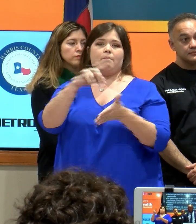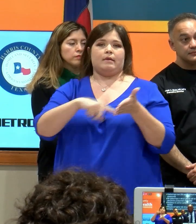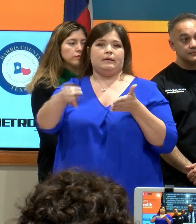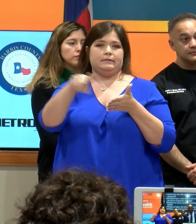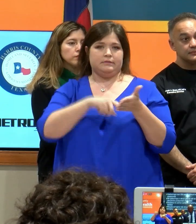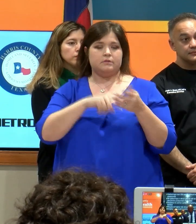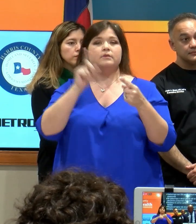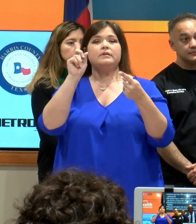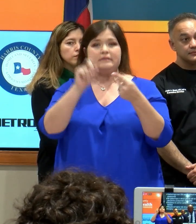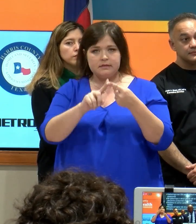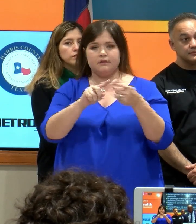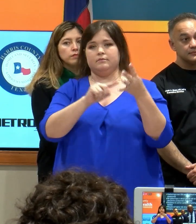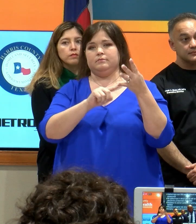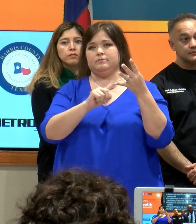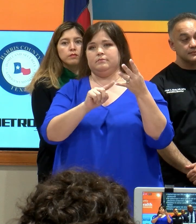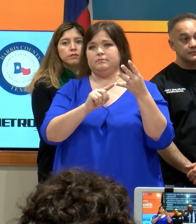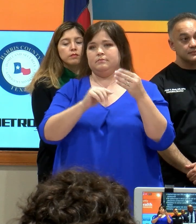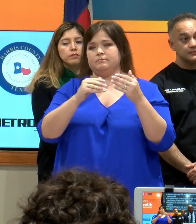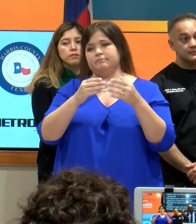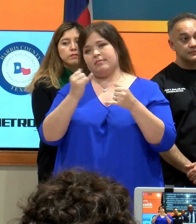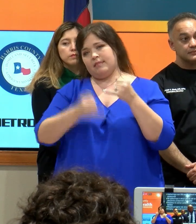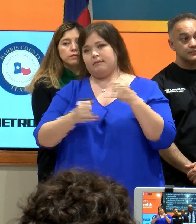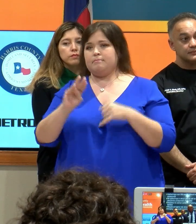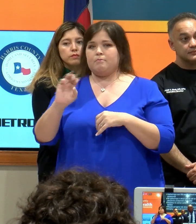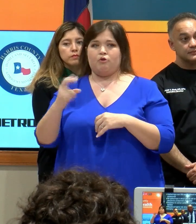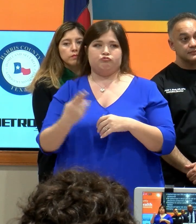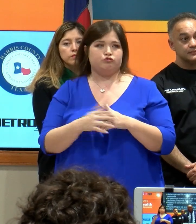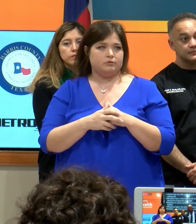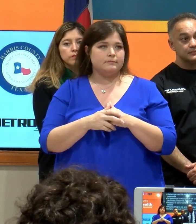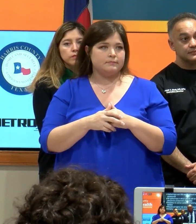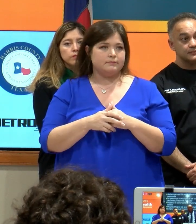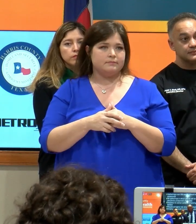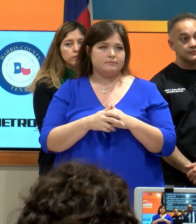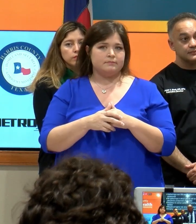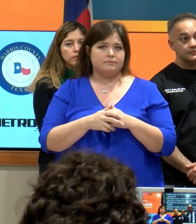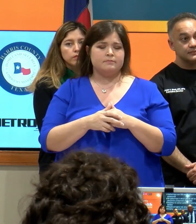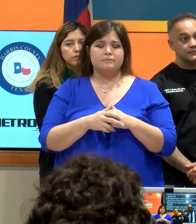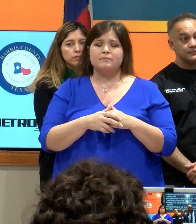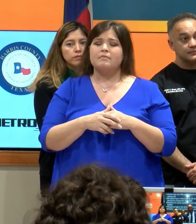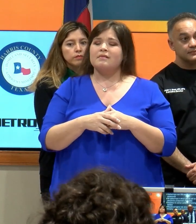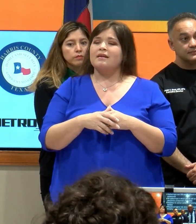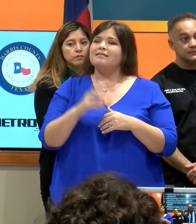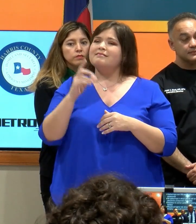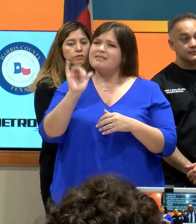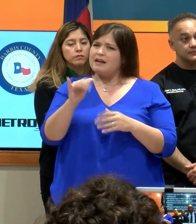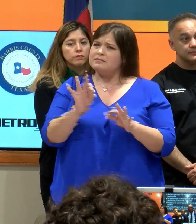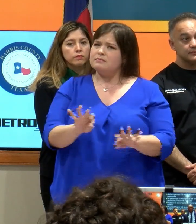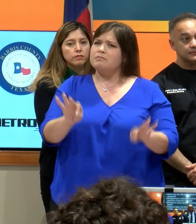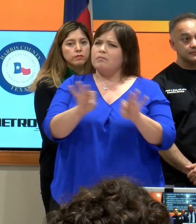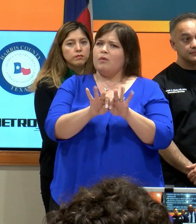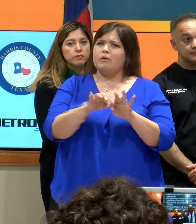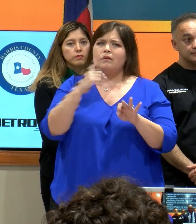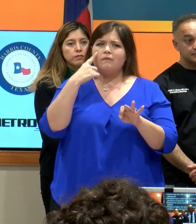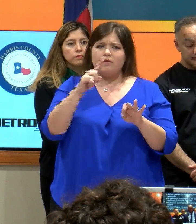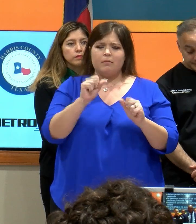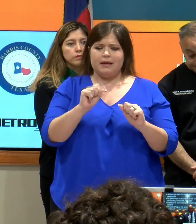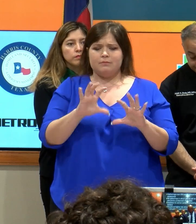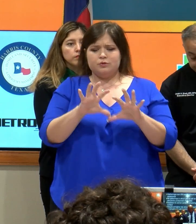of March. And we think those things are important in terms of containing and mitigating what